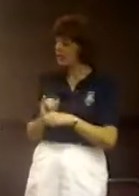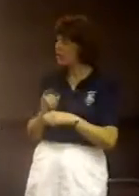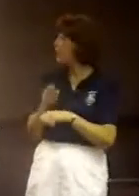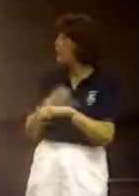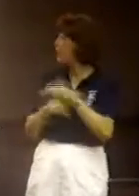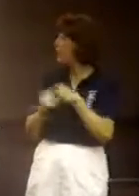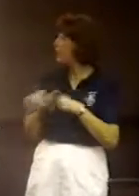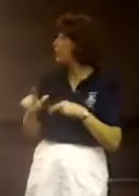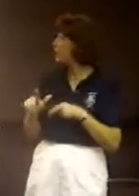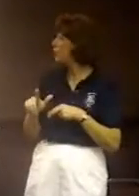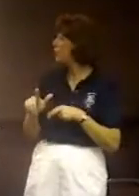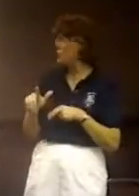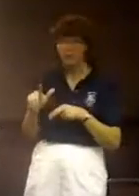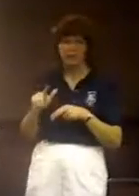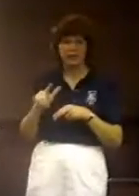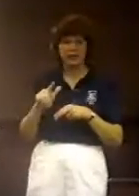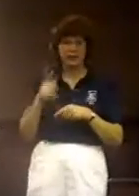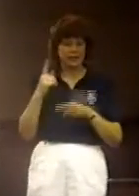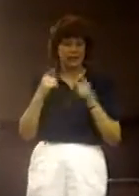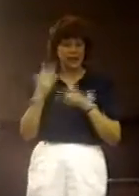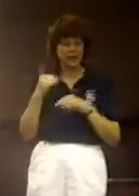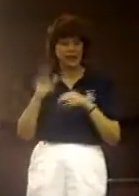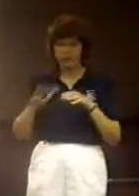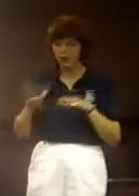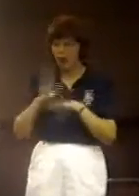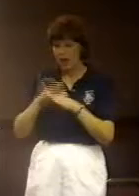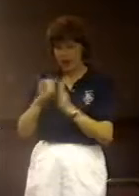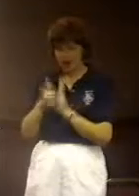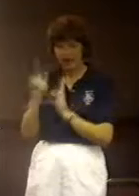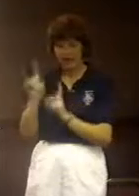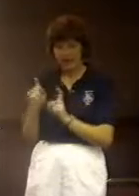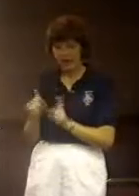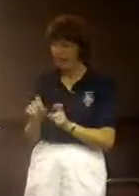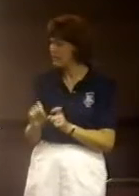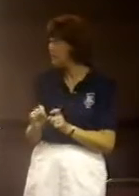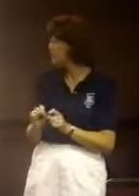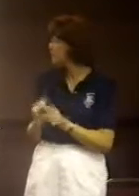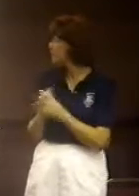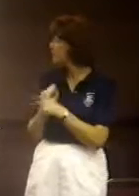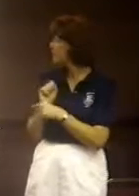English children on these tests. These are